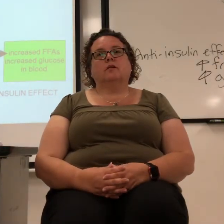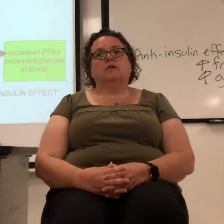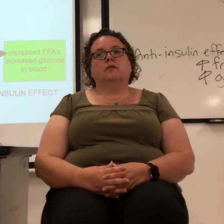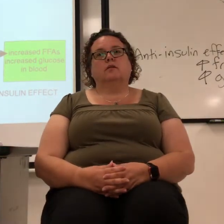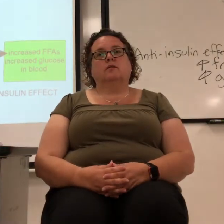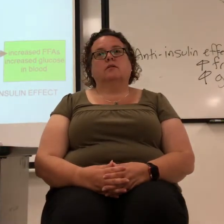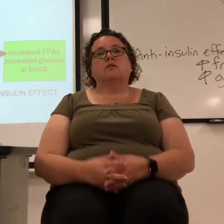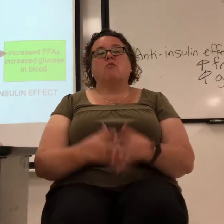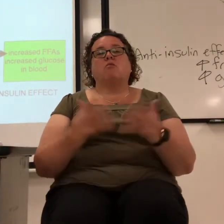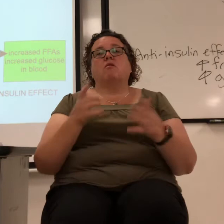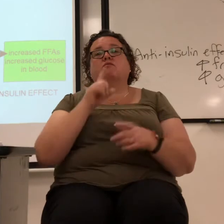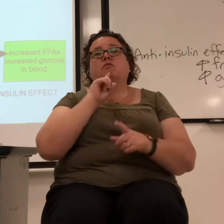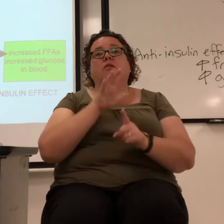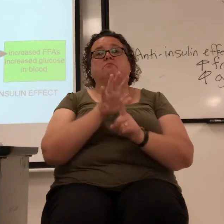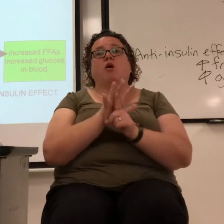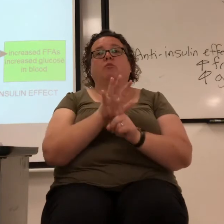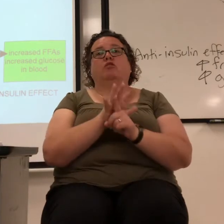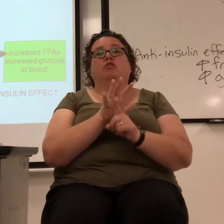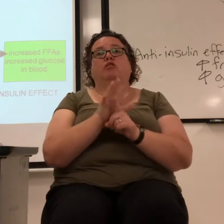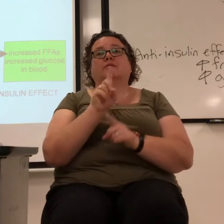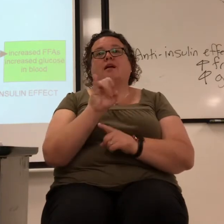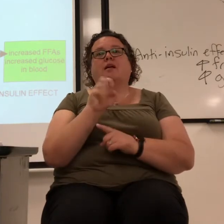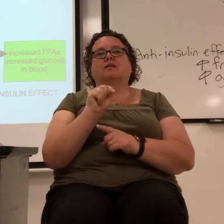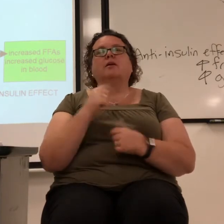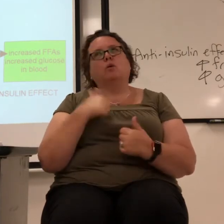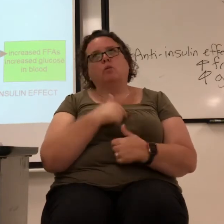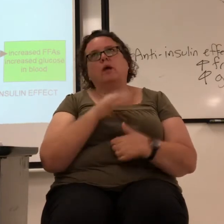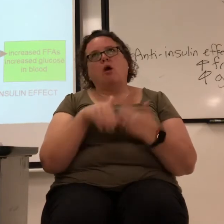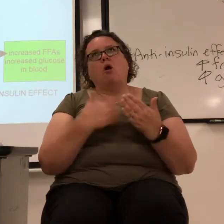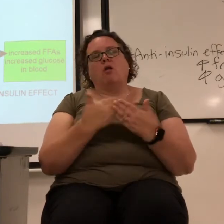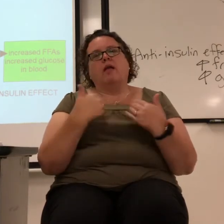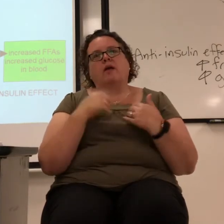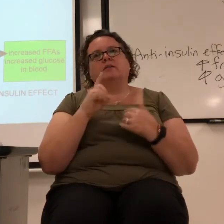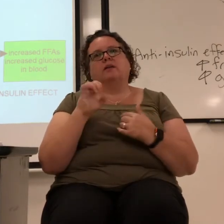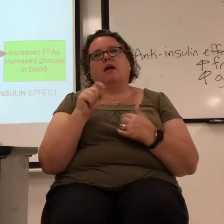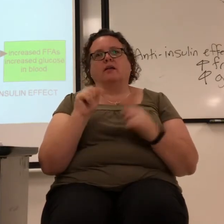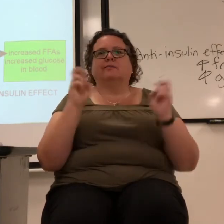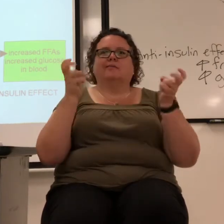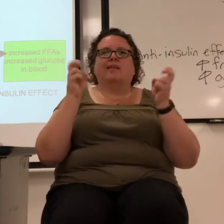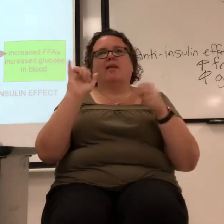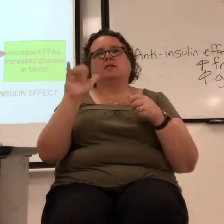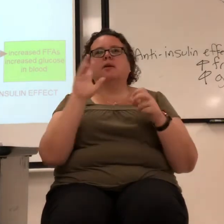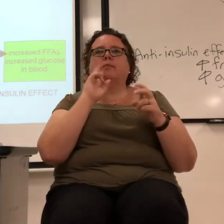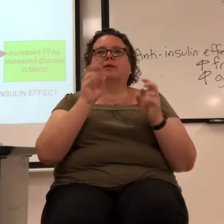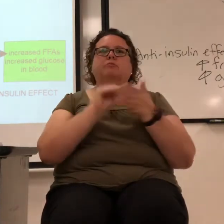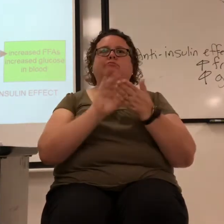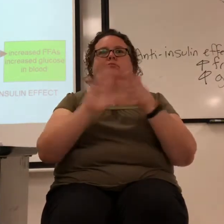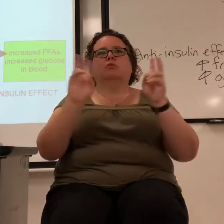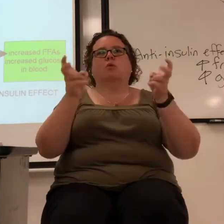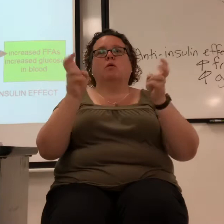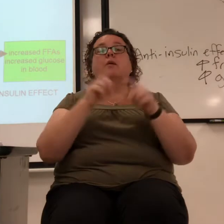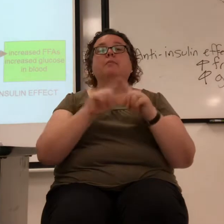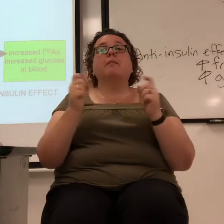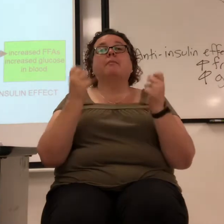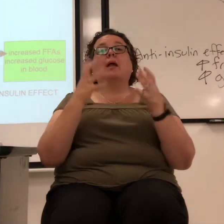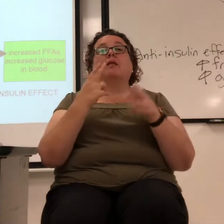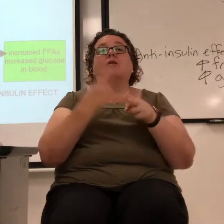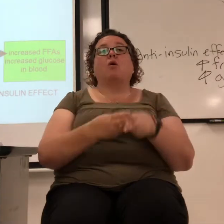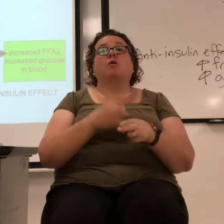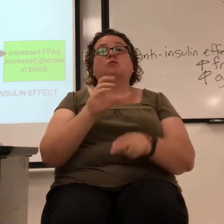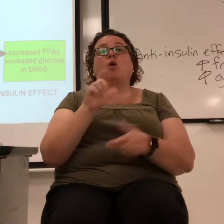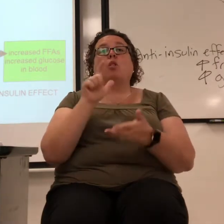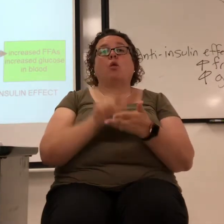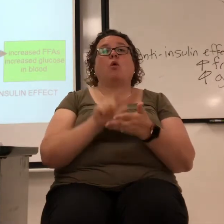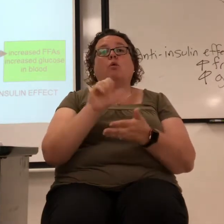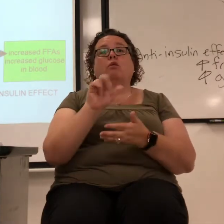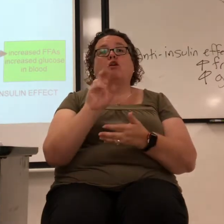popular diets, I put diets in quotes, we all have a diet, right? We all eat something, that's your diet. But a lot of diets that are called low carb, why are they